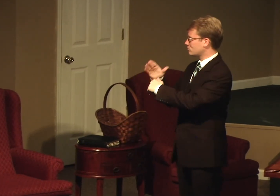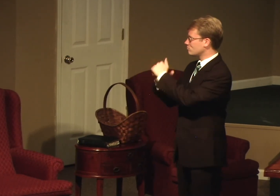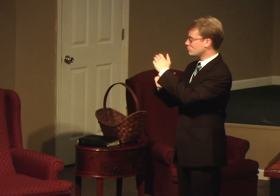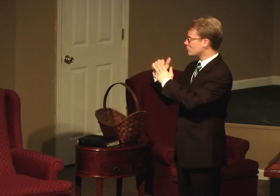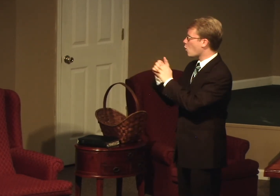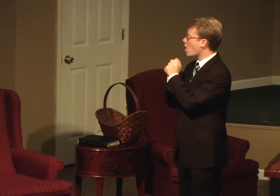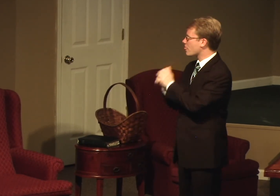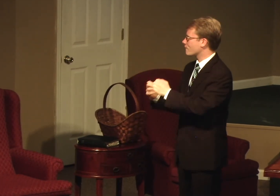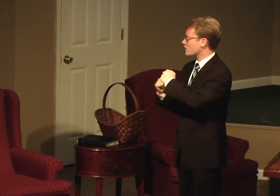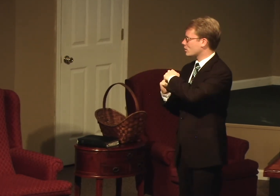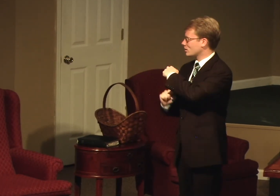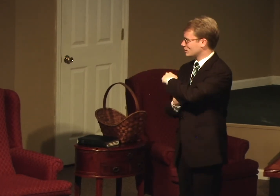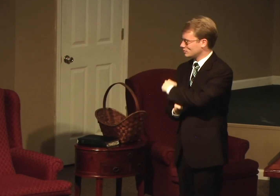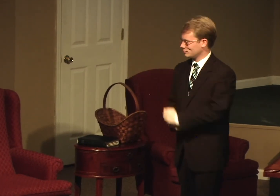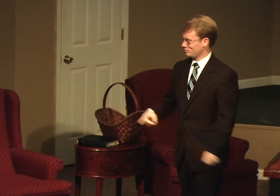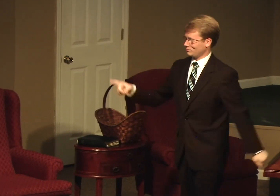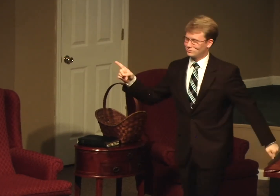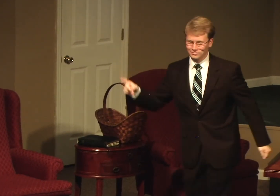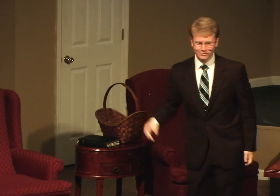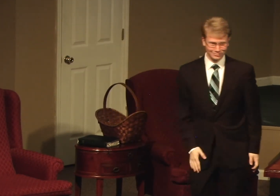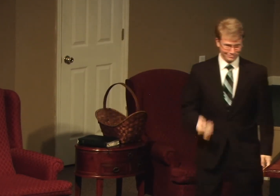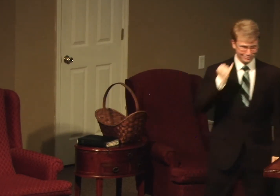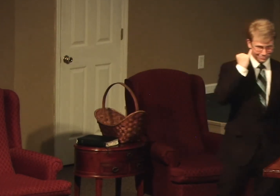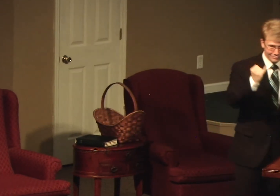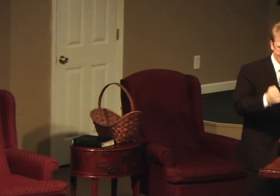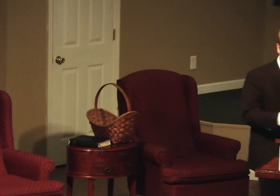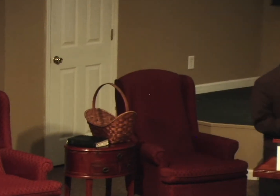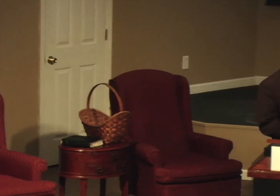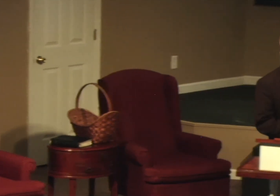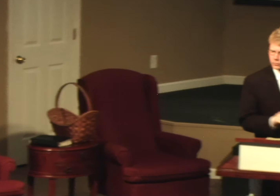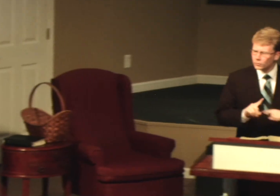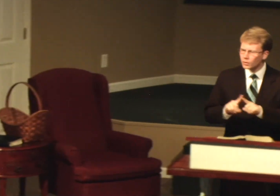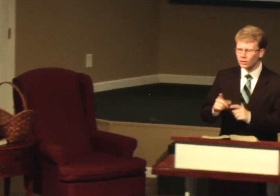beach, because they did not have the proper foundation.